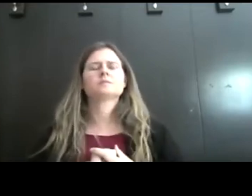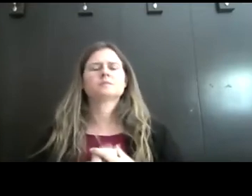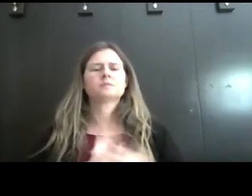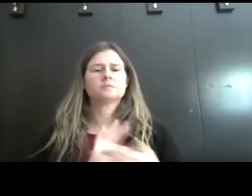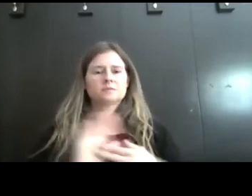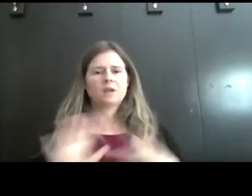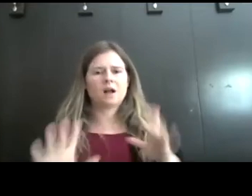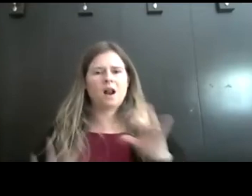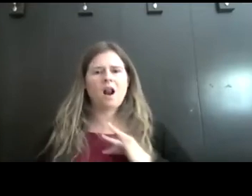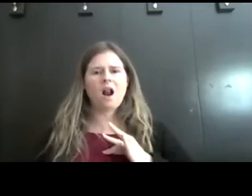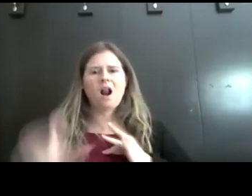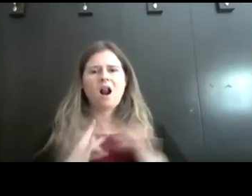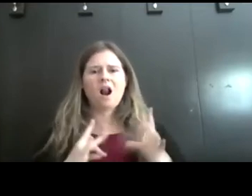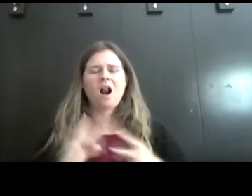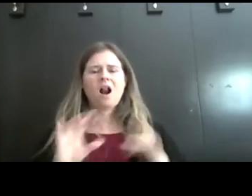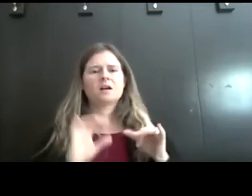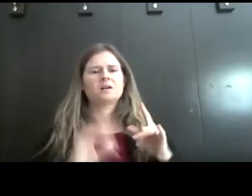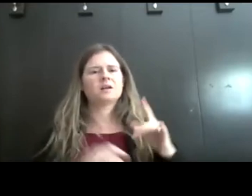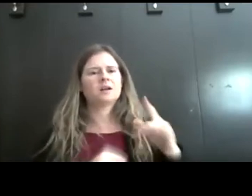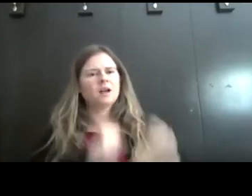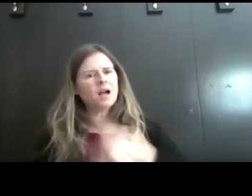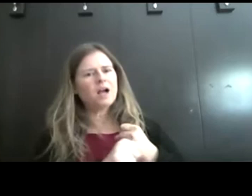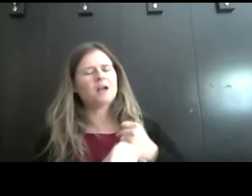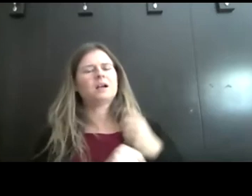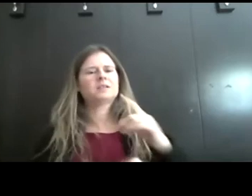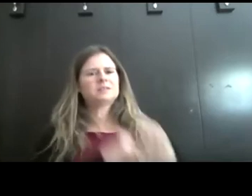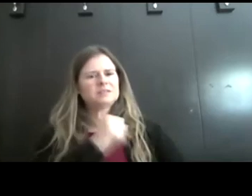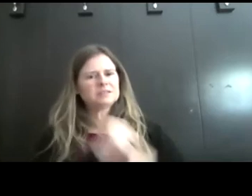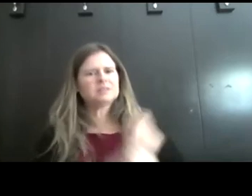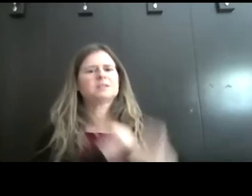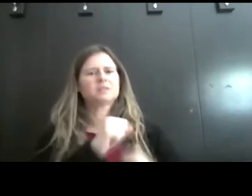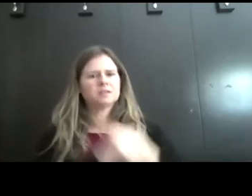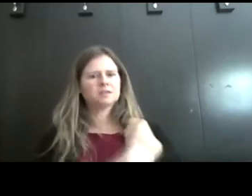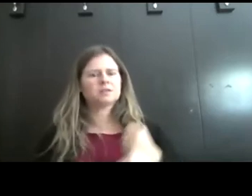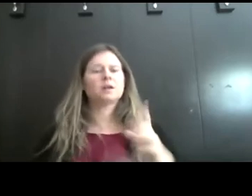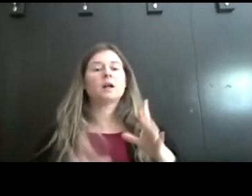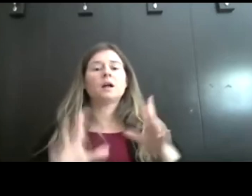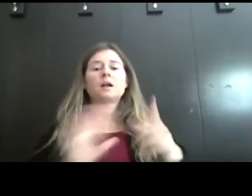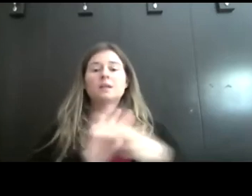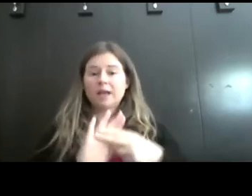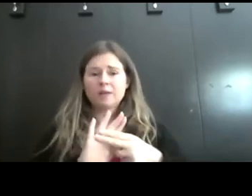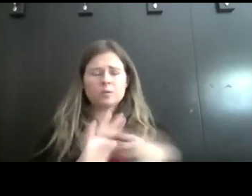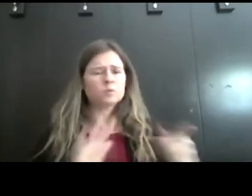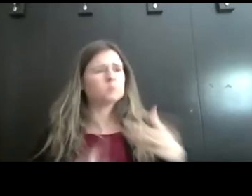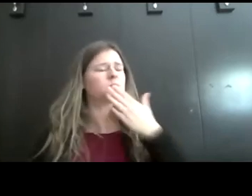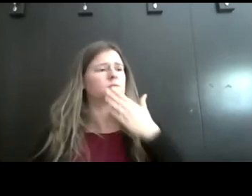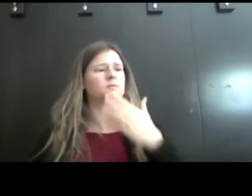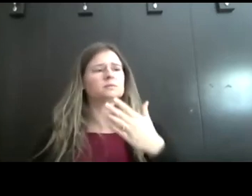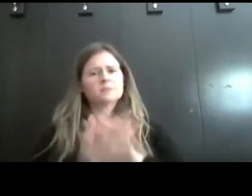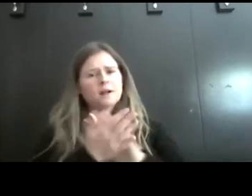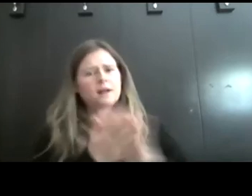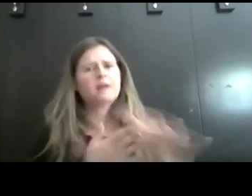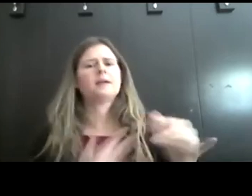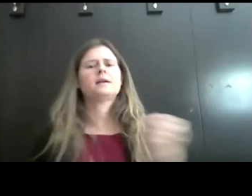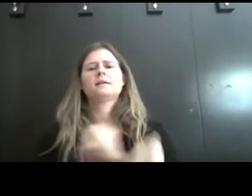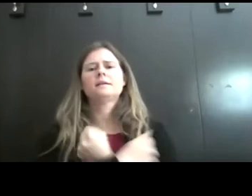for that long, let's start using labels of how loving people are, how kind and generous